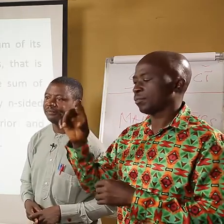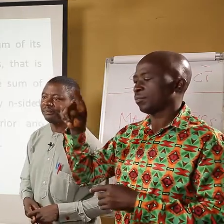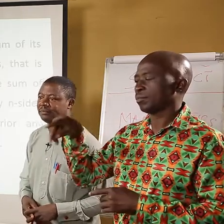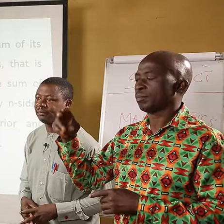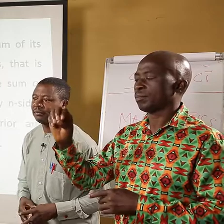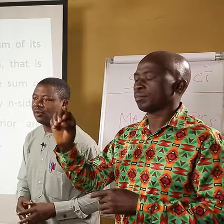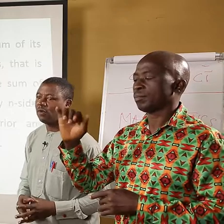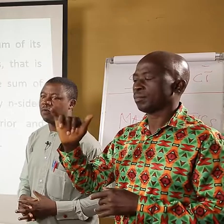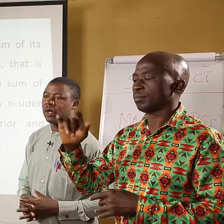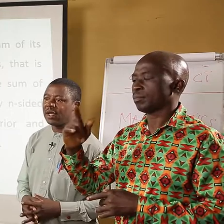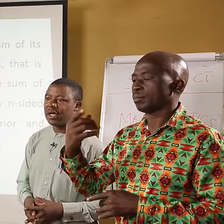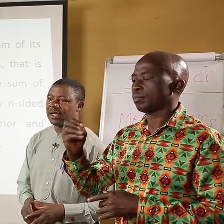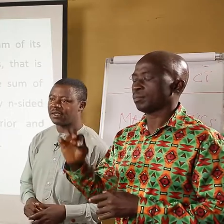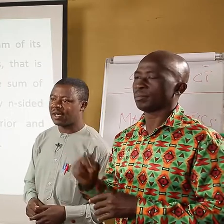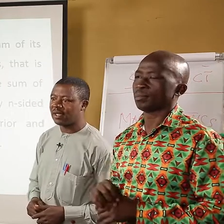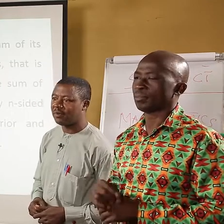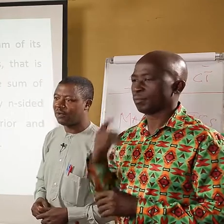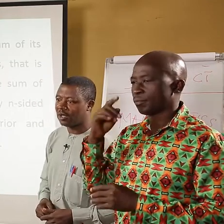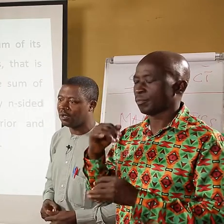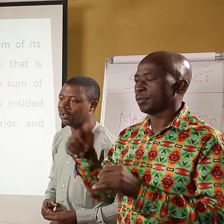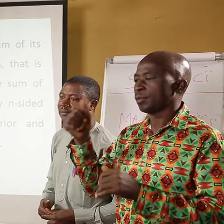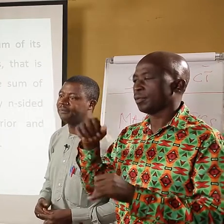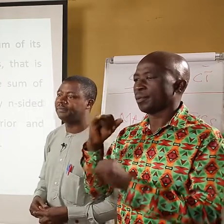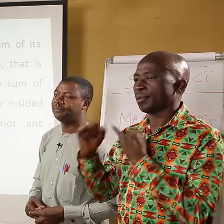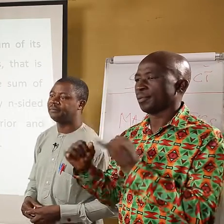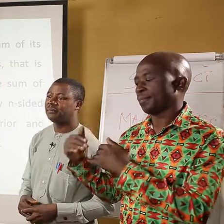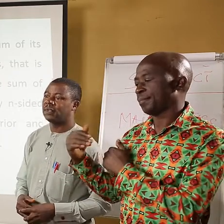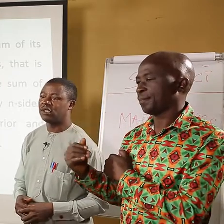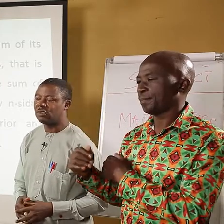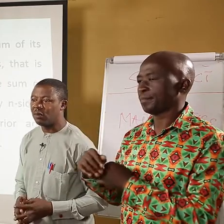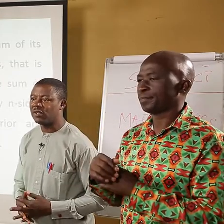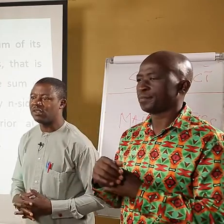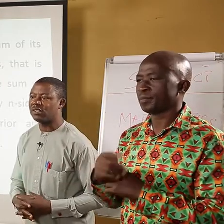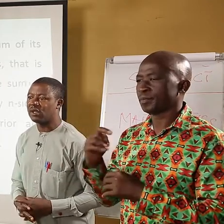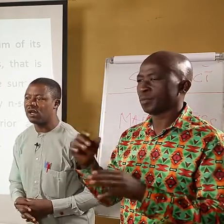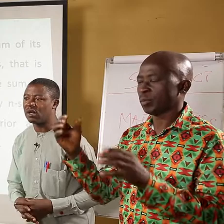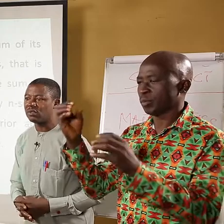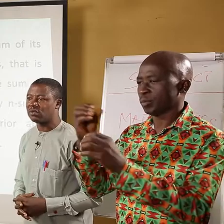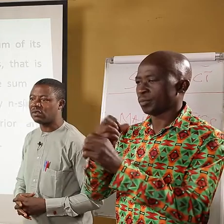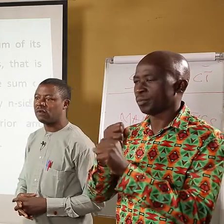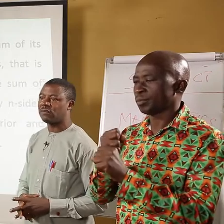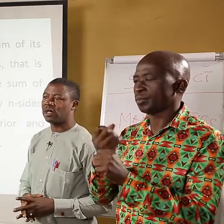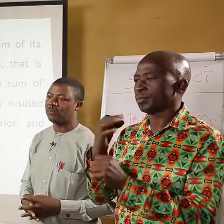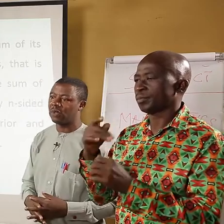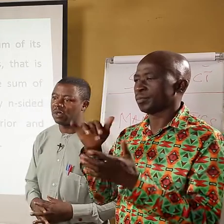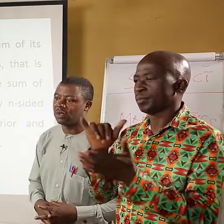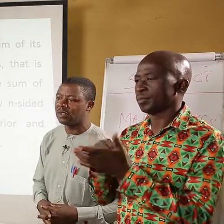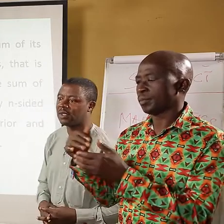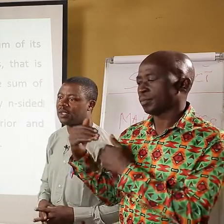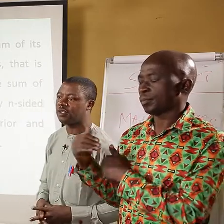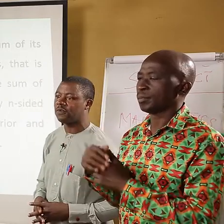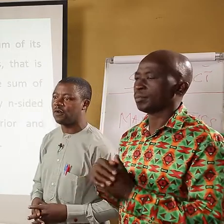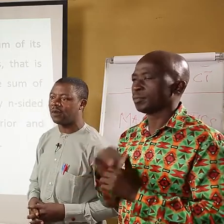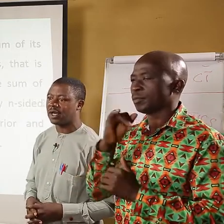polygon. For any n-sided polygon, the sum of the exterior angles of that